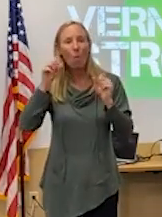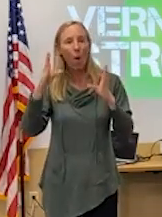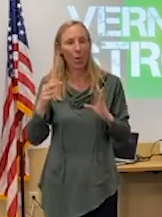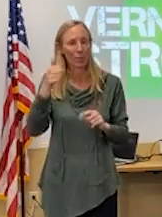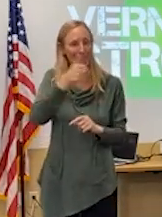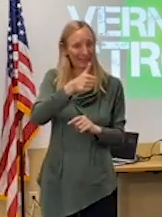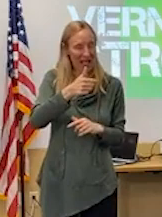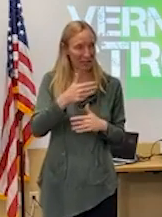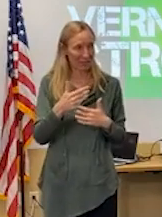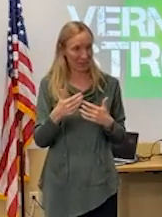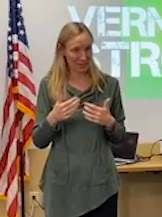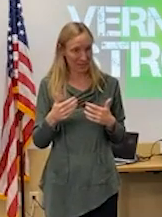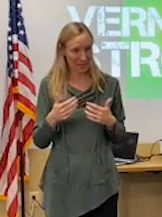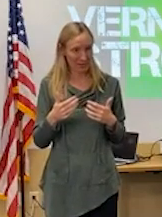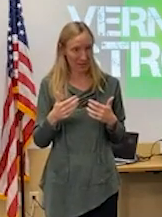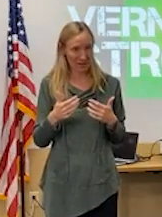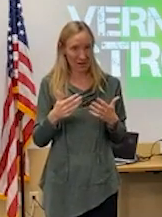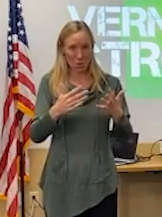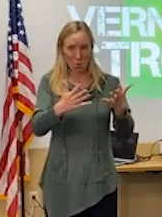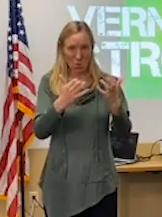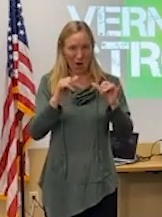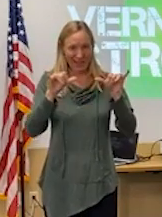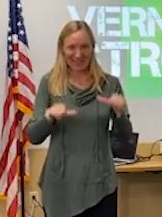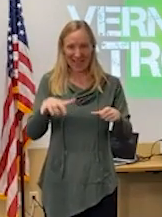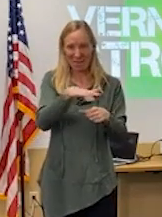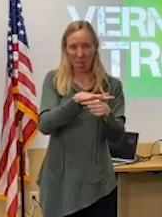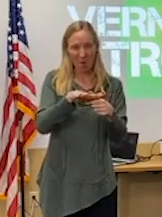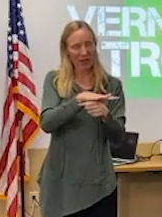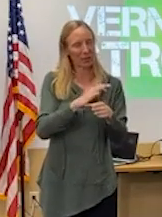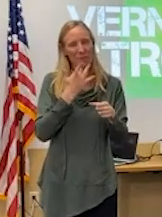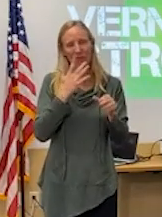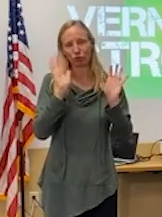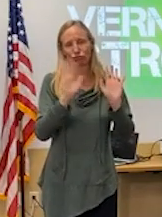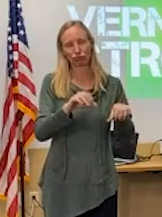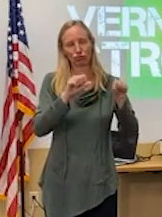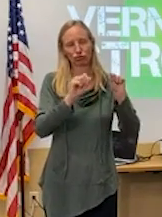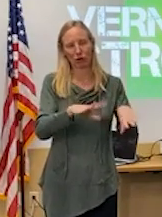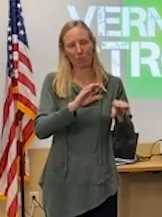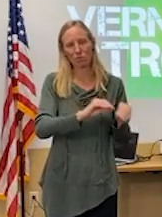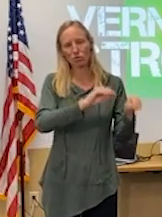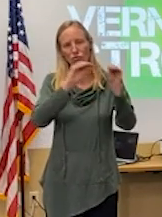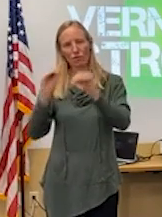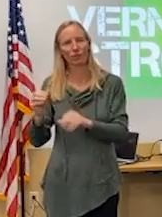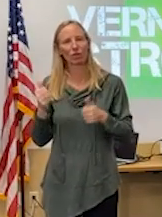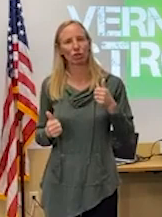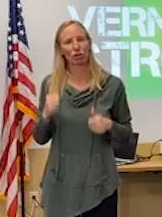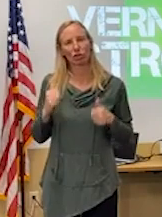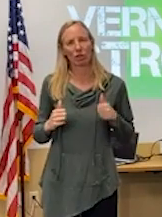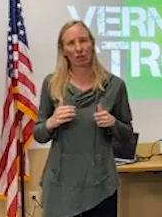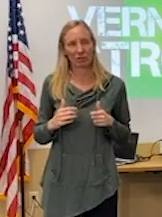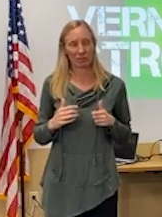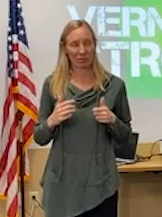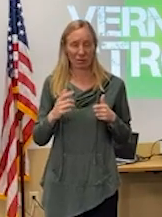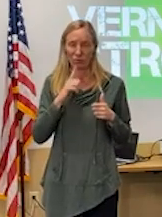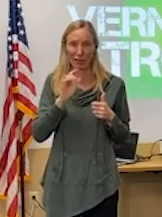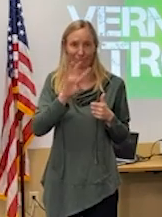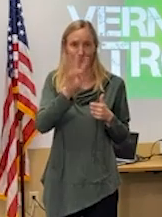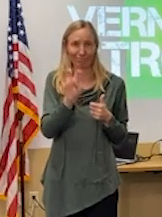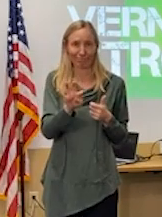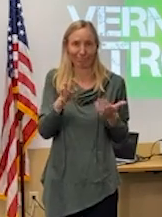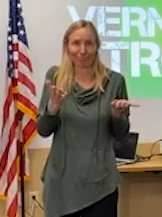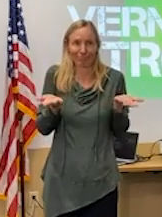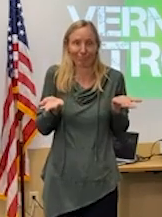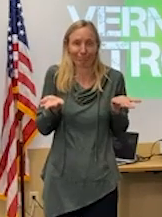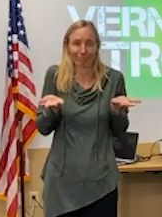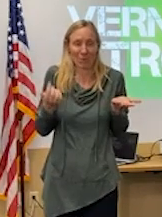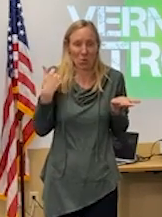whether they want to even be back in the same location or not. So it's a big puzzle, but